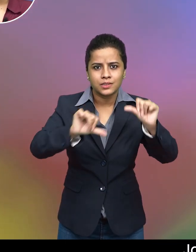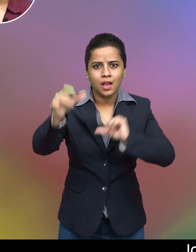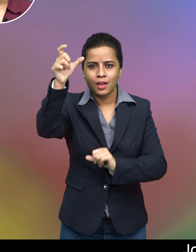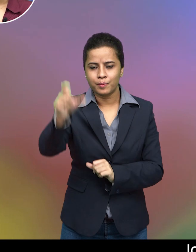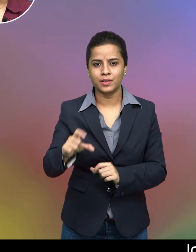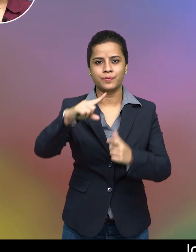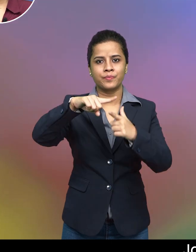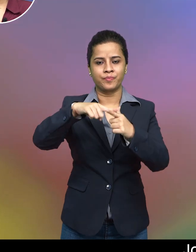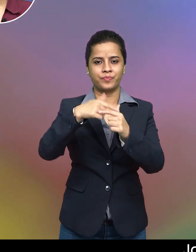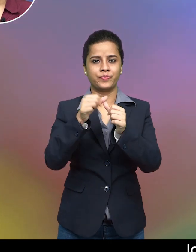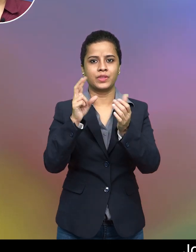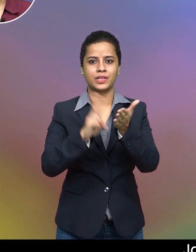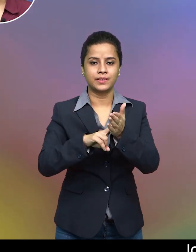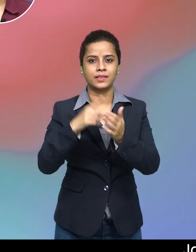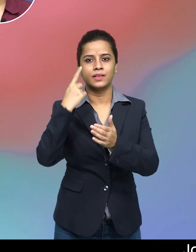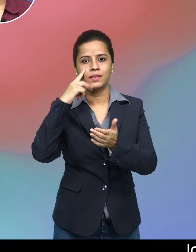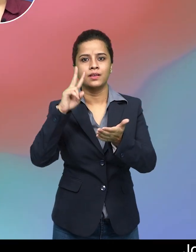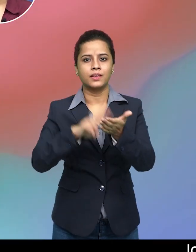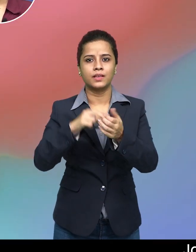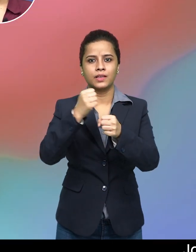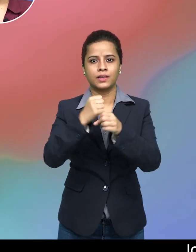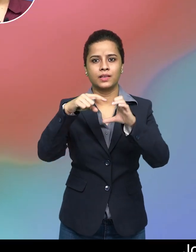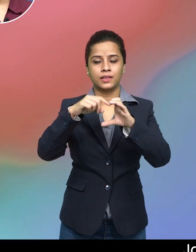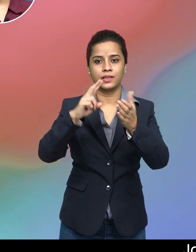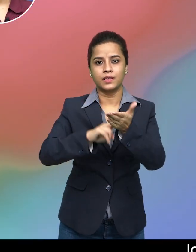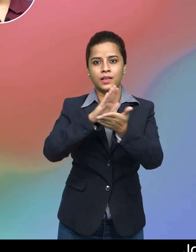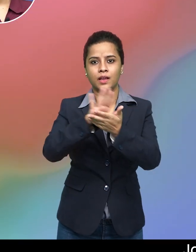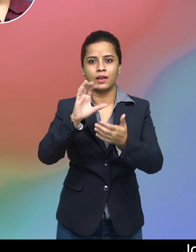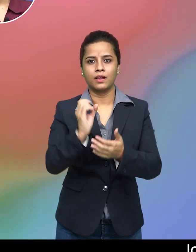Jan Ingenhousz,